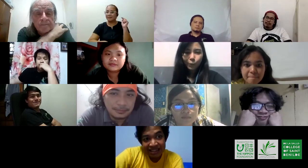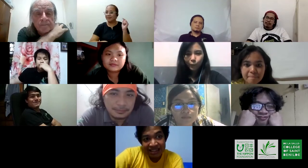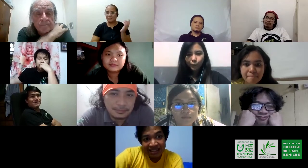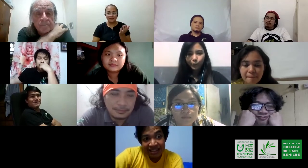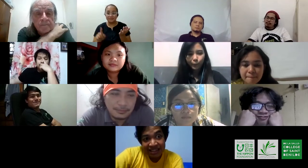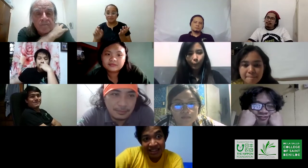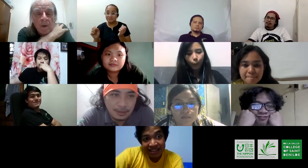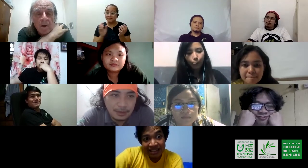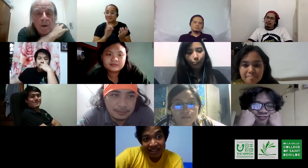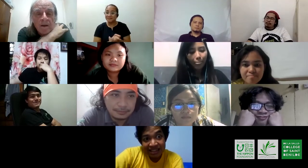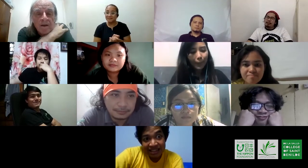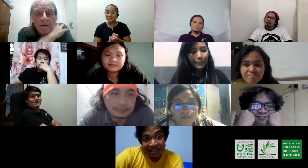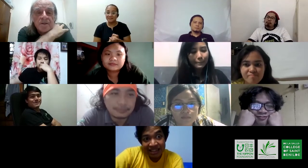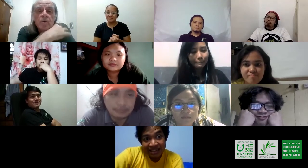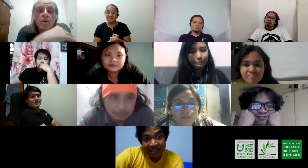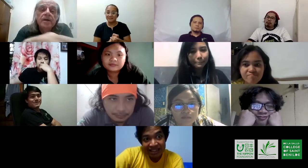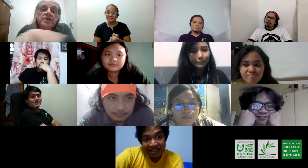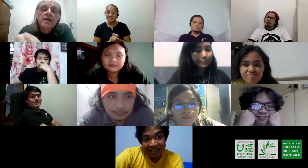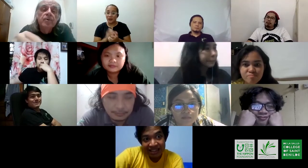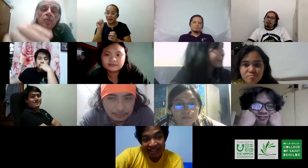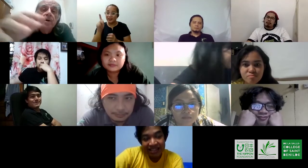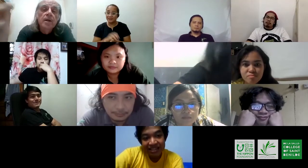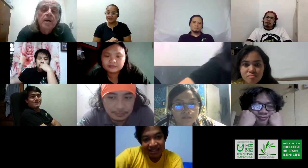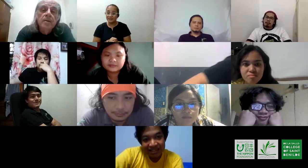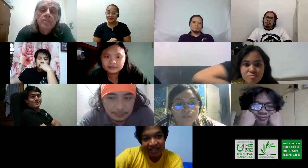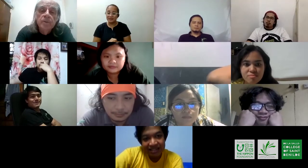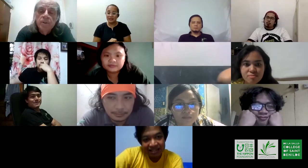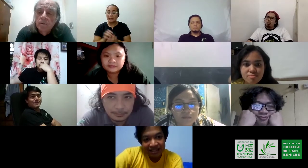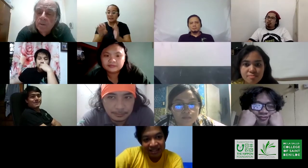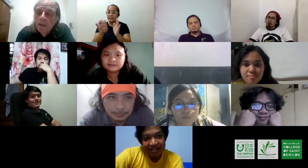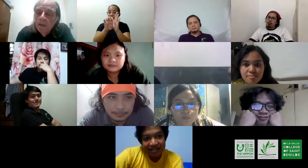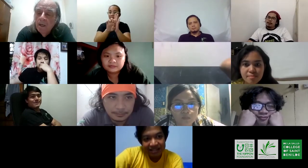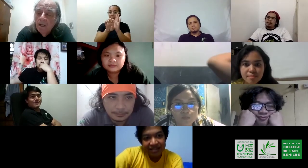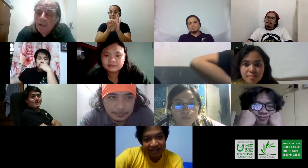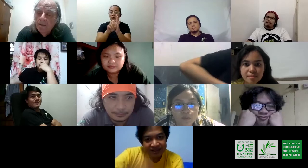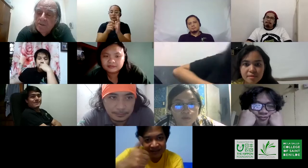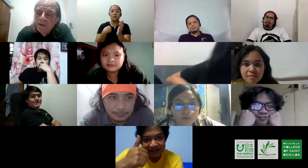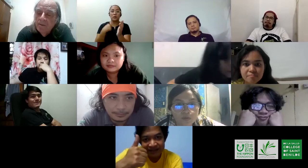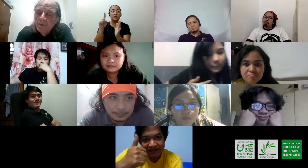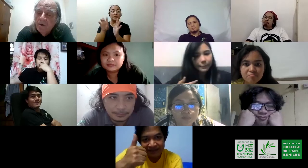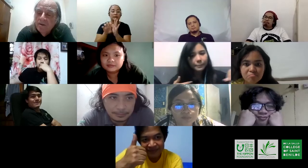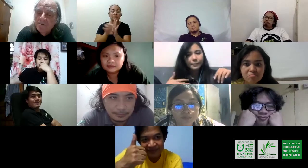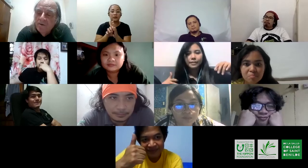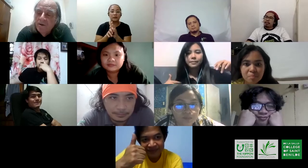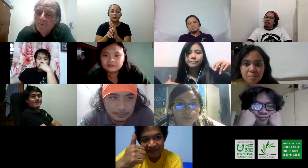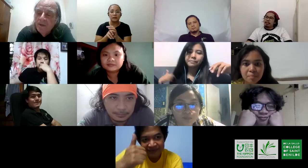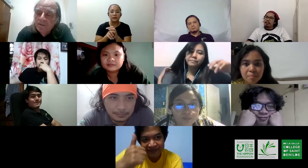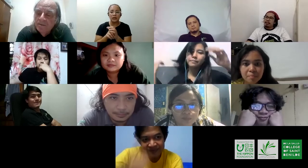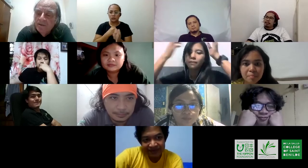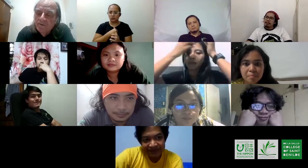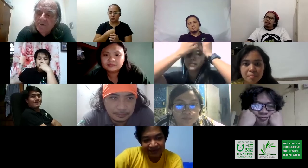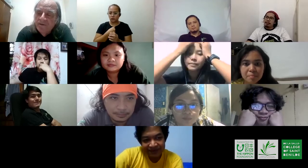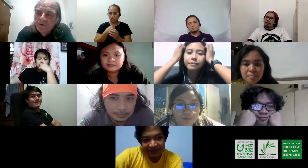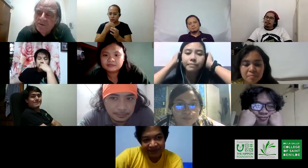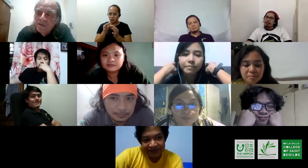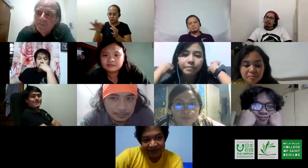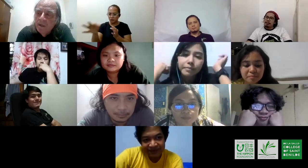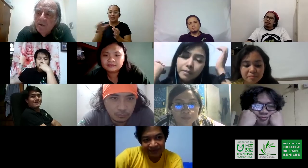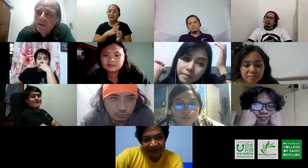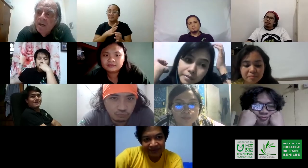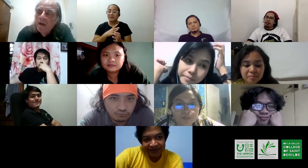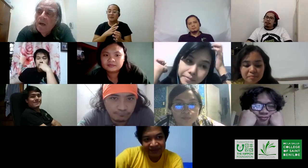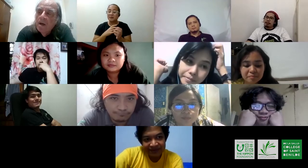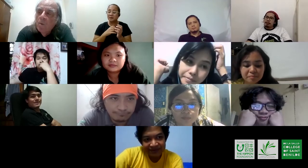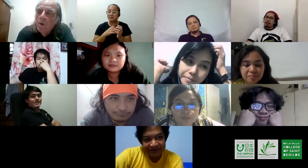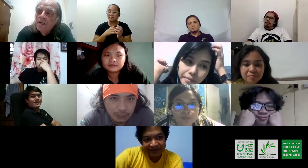Okay. So one example we're going to come to, I'm sorry I'm talking so long, but I'll just finish this up